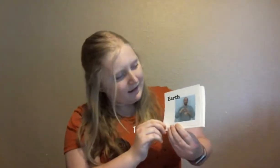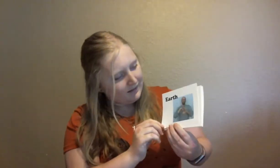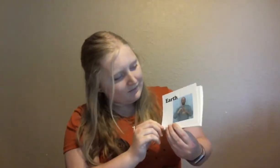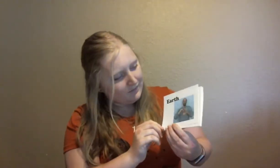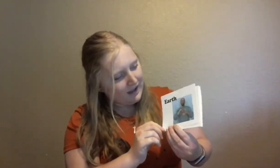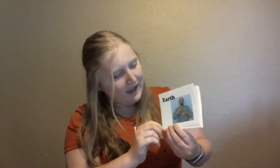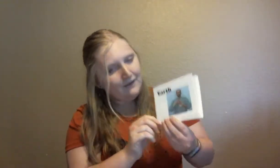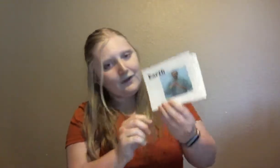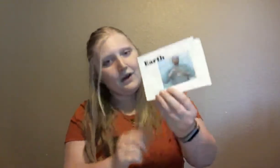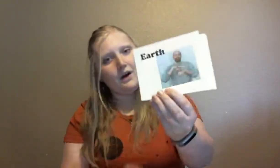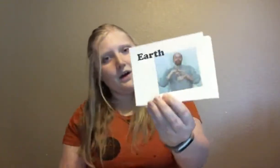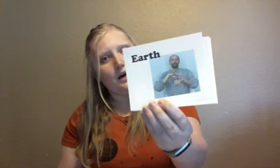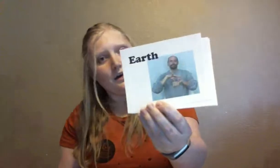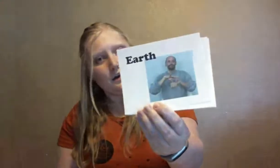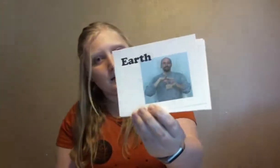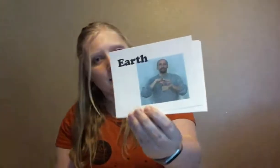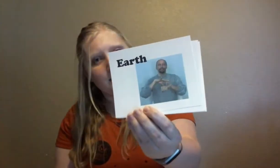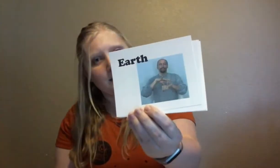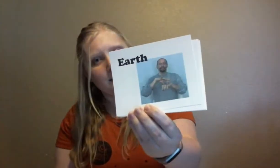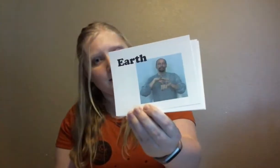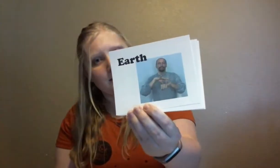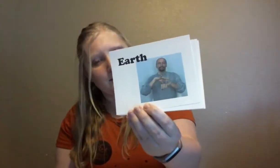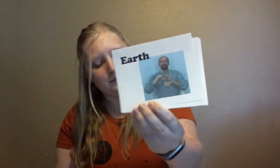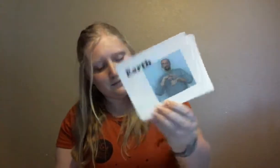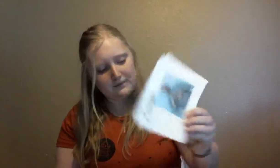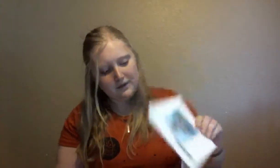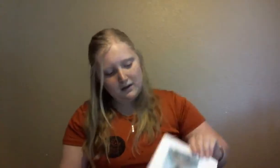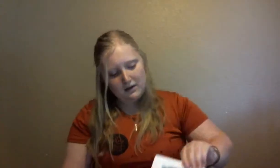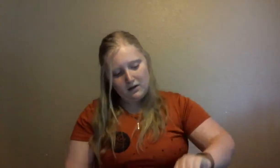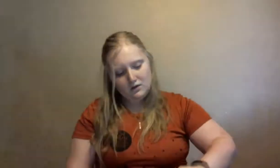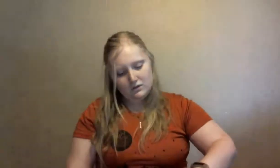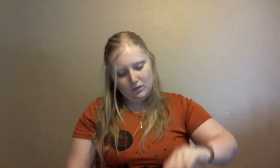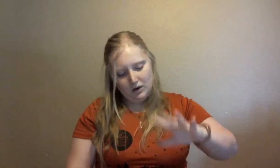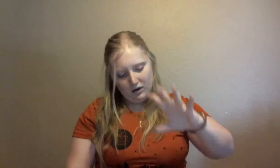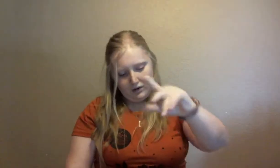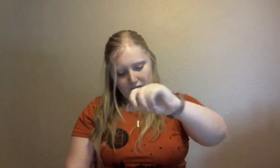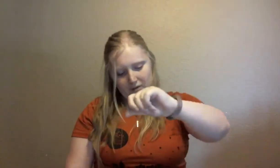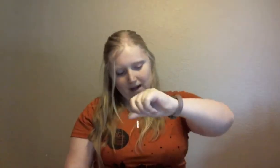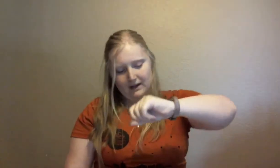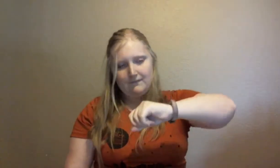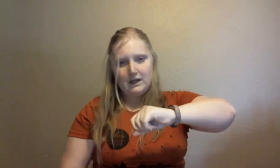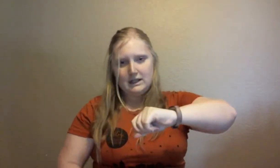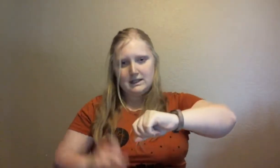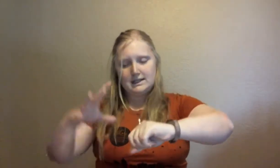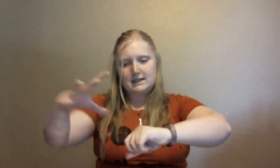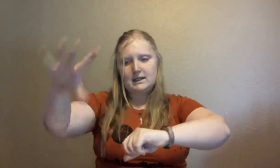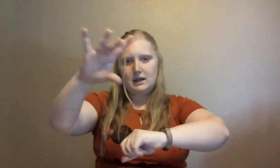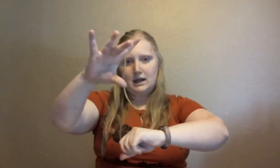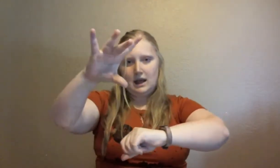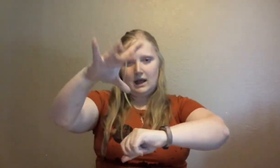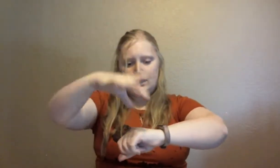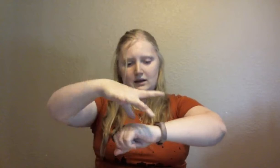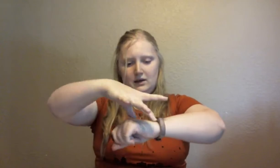Next we have earth. So earth, you make a fist and